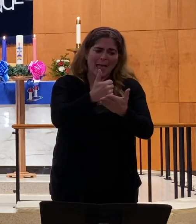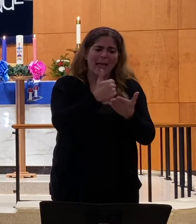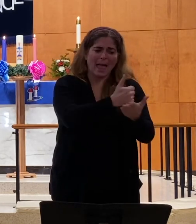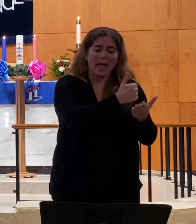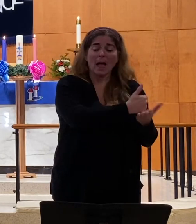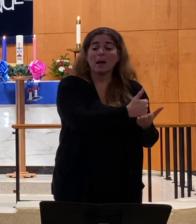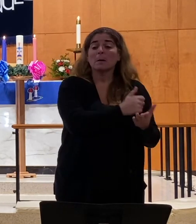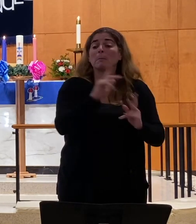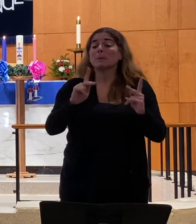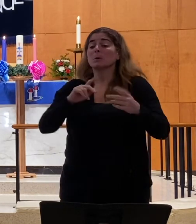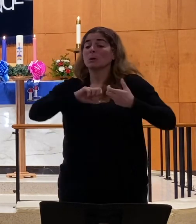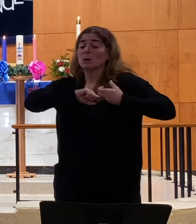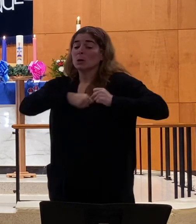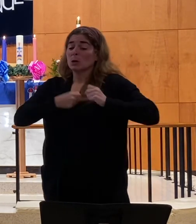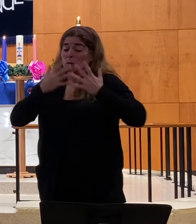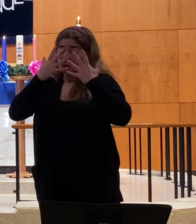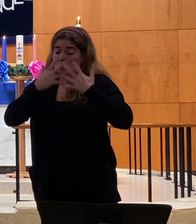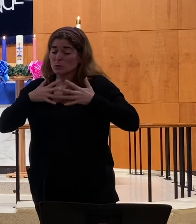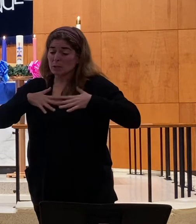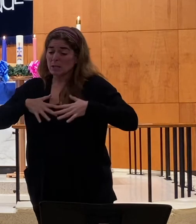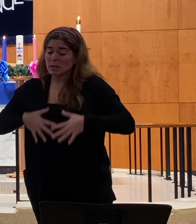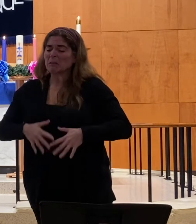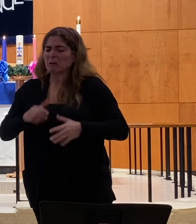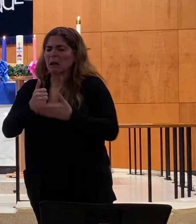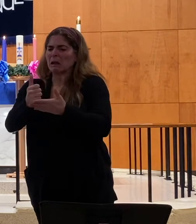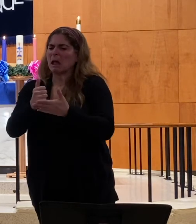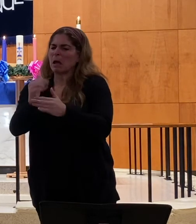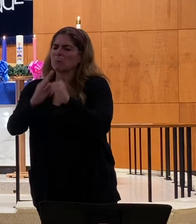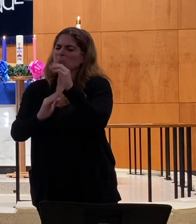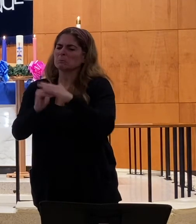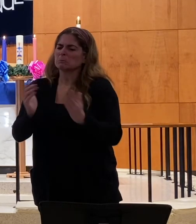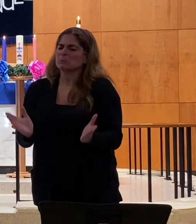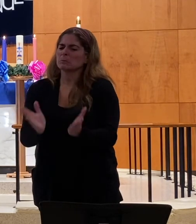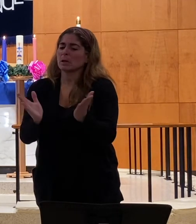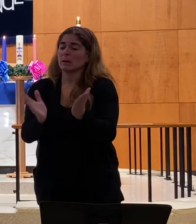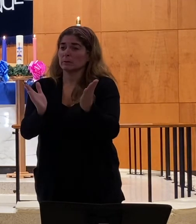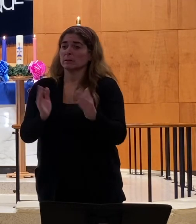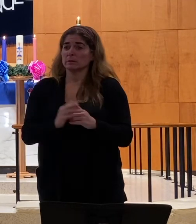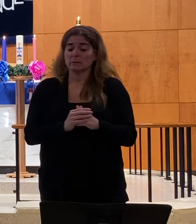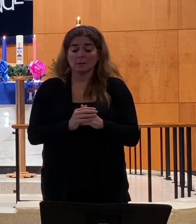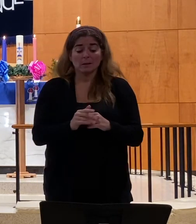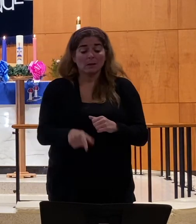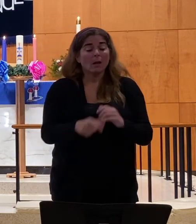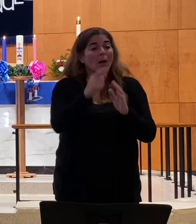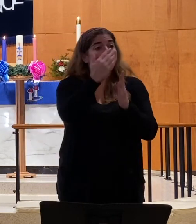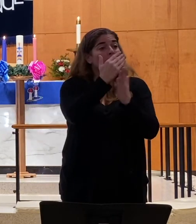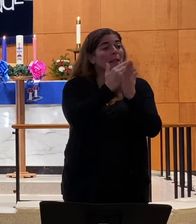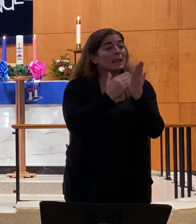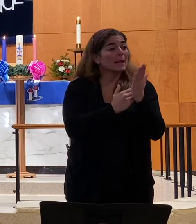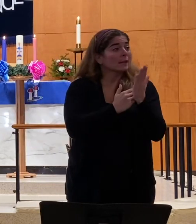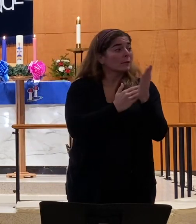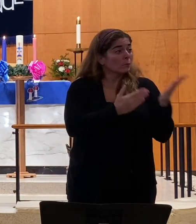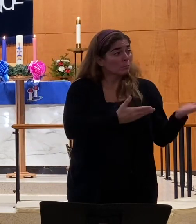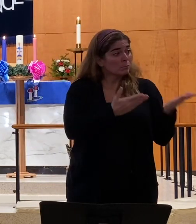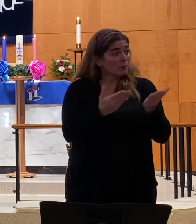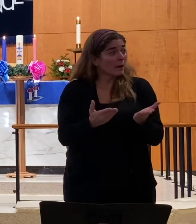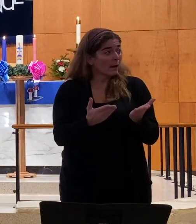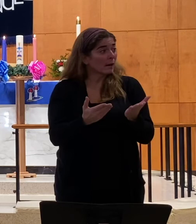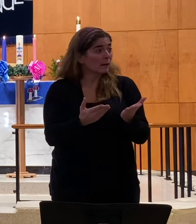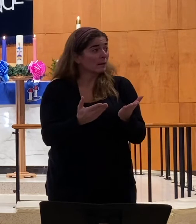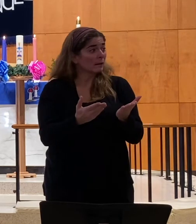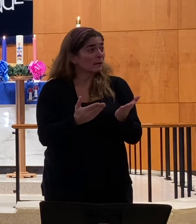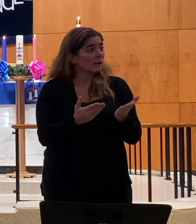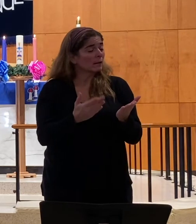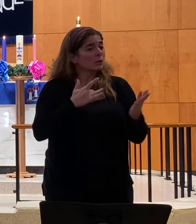are grieving losses in this season of celebration. Along with those listed on our prayer list, we bring before you